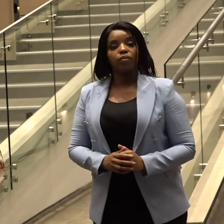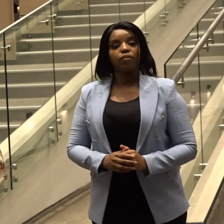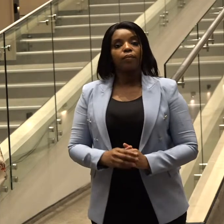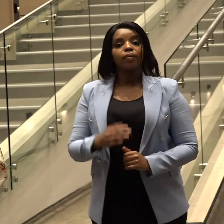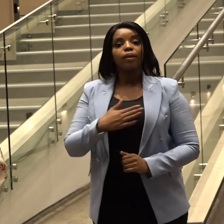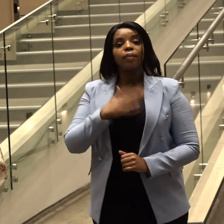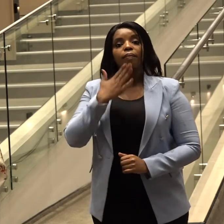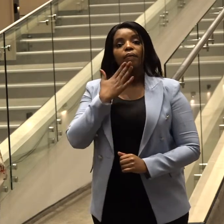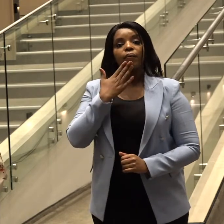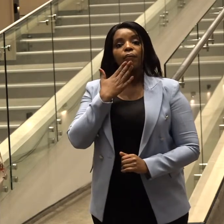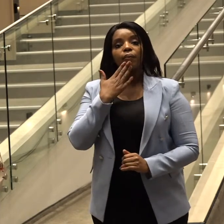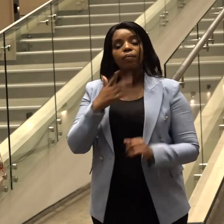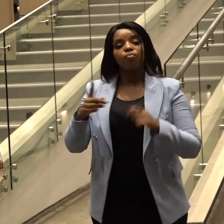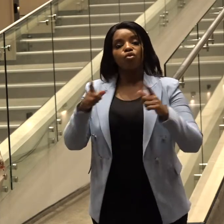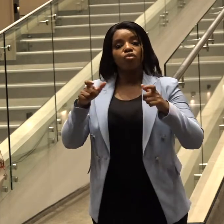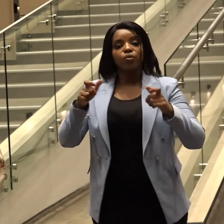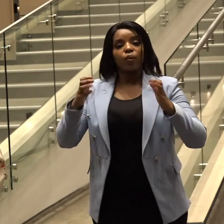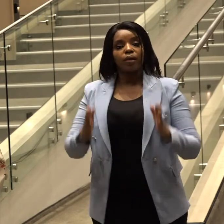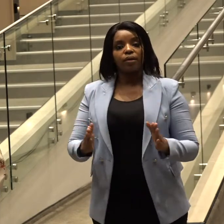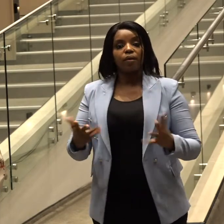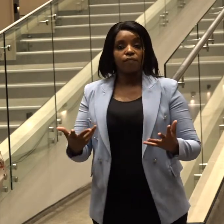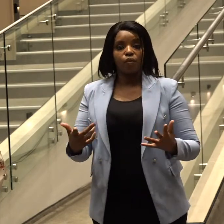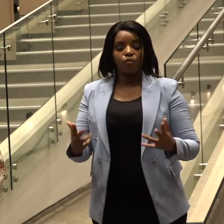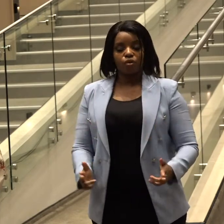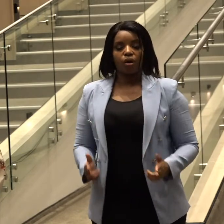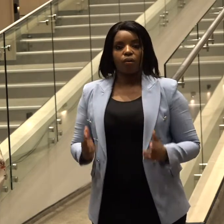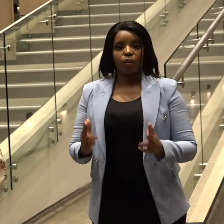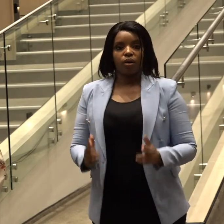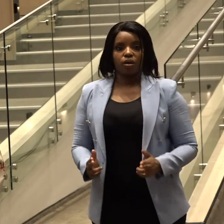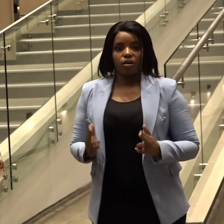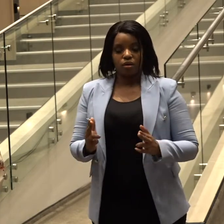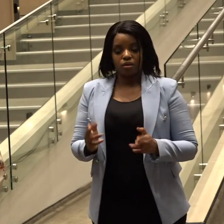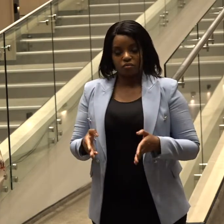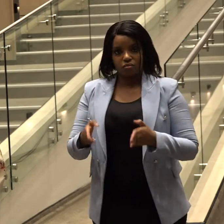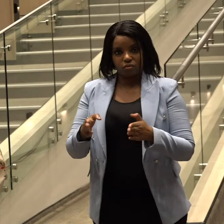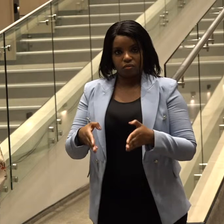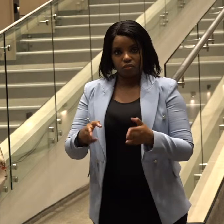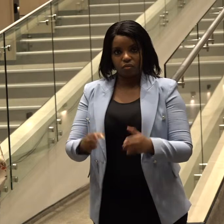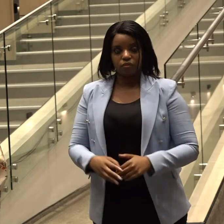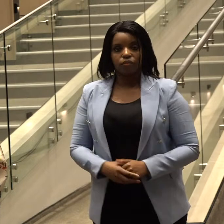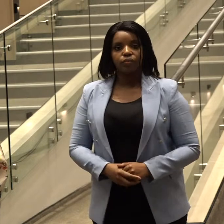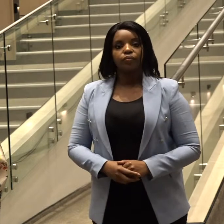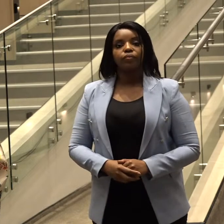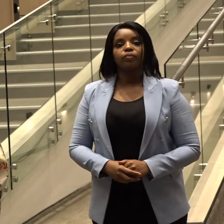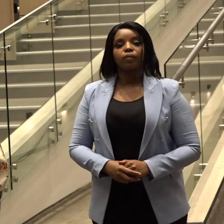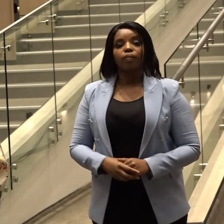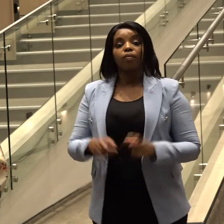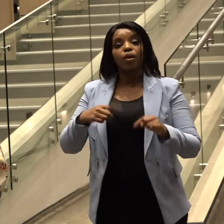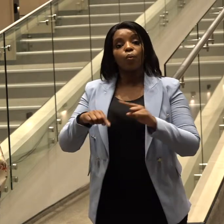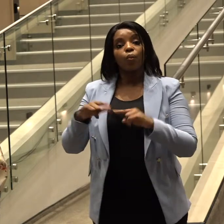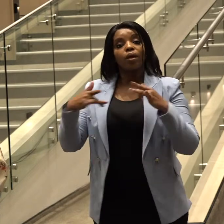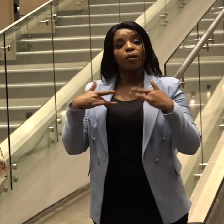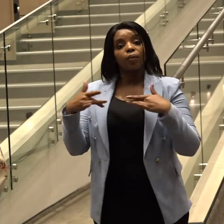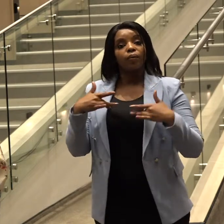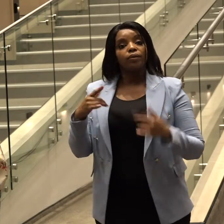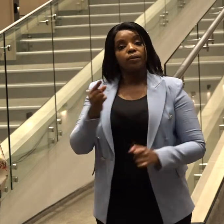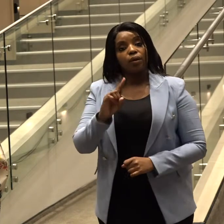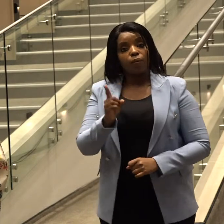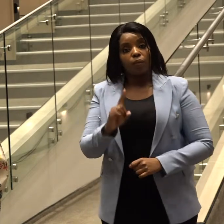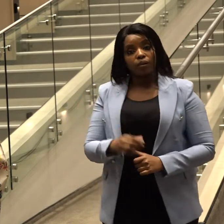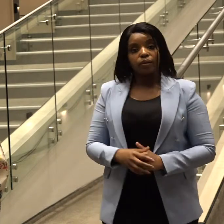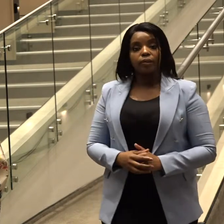railway safety regulator Our concern is that the railway is safe to regulator